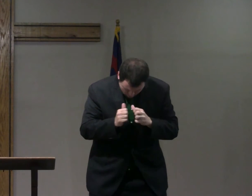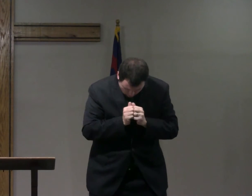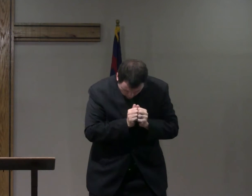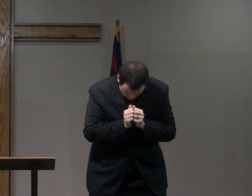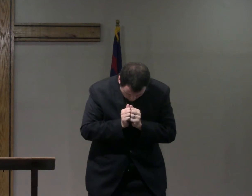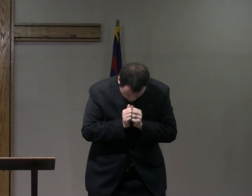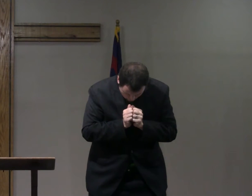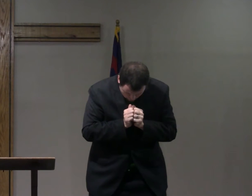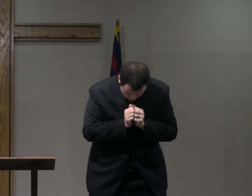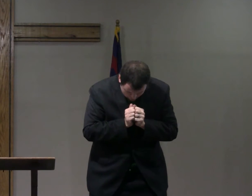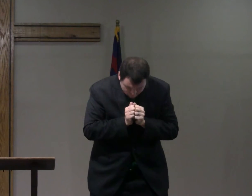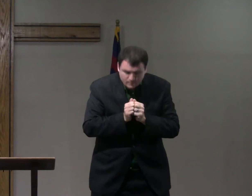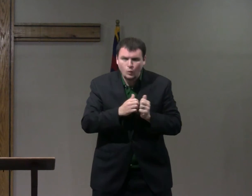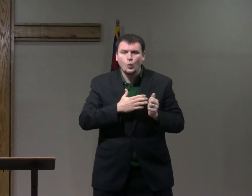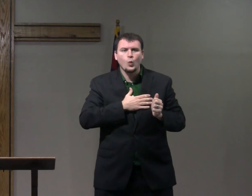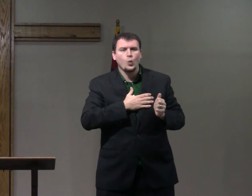For us to come together